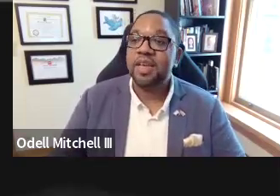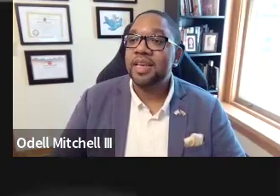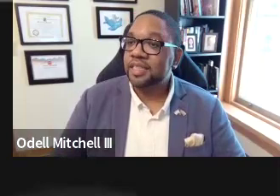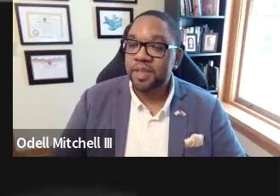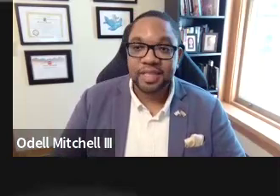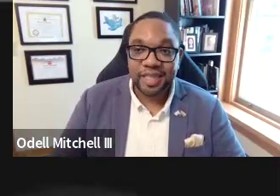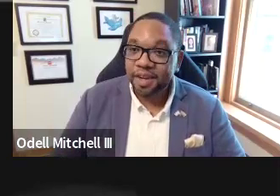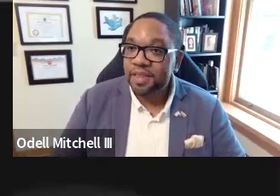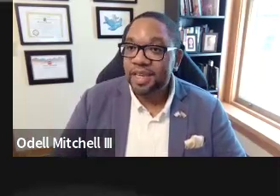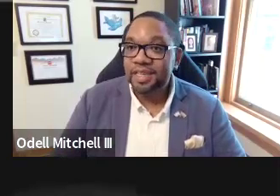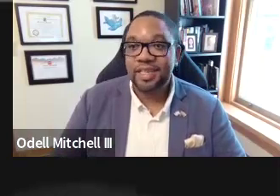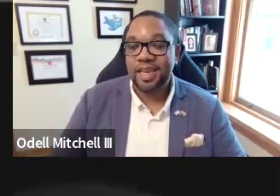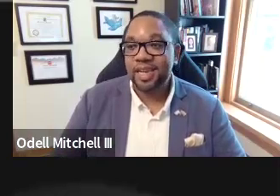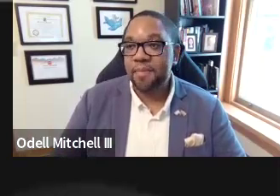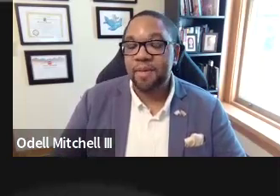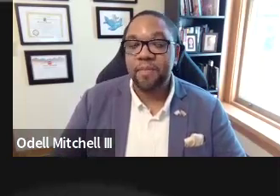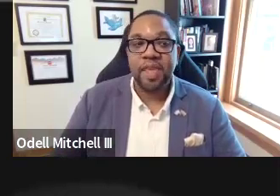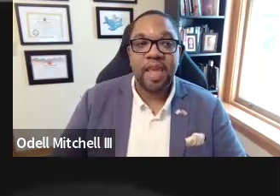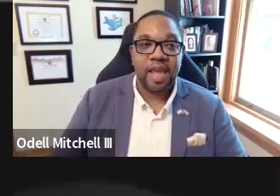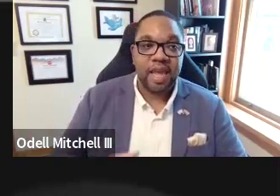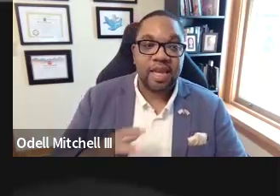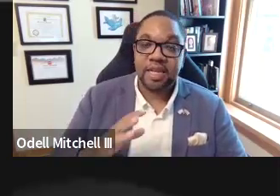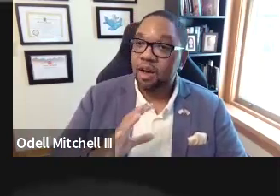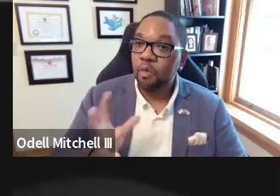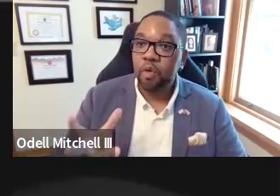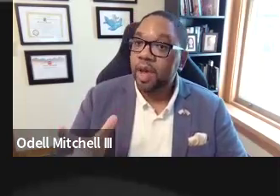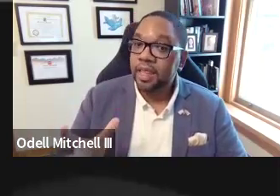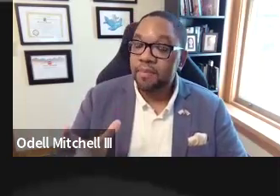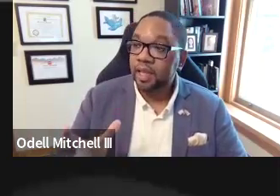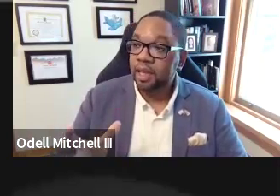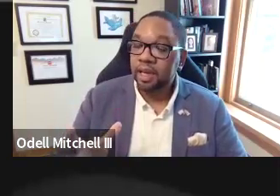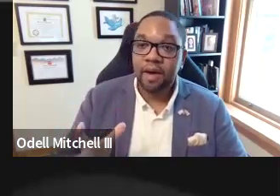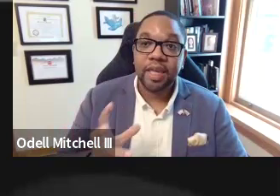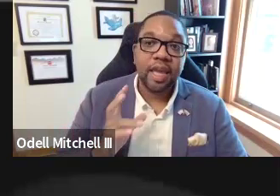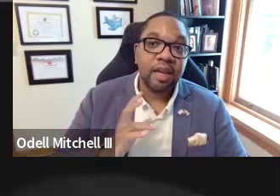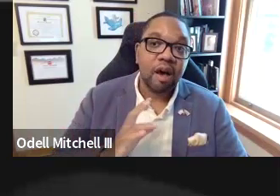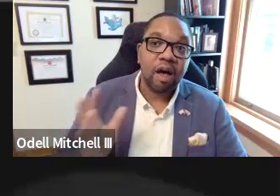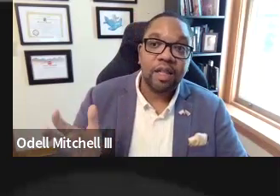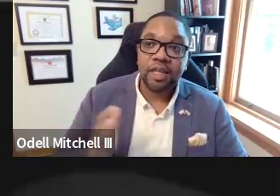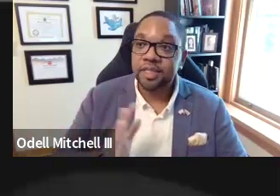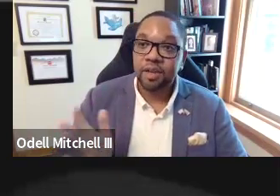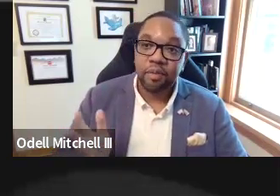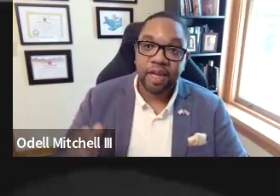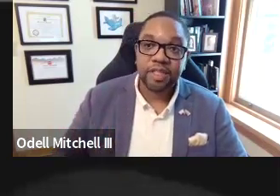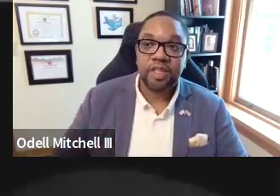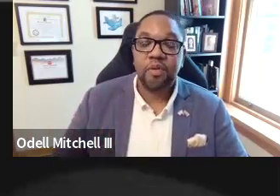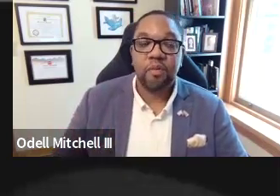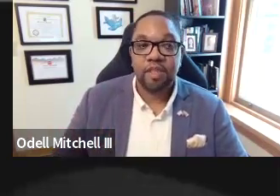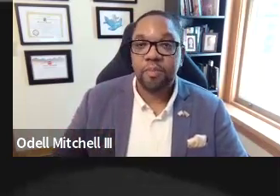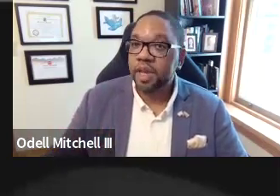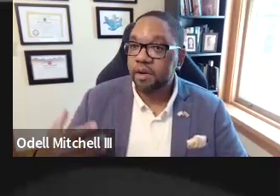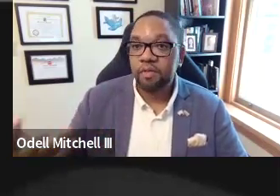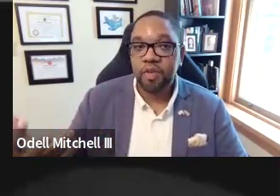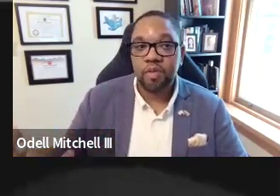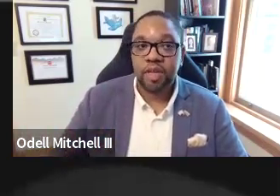So some of the standard things that tend to come up and the way they may look. Now, again, all of these could range in different